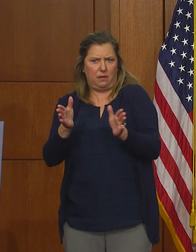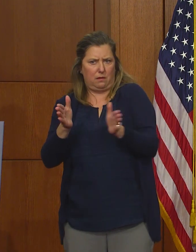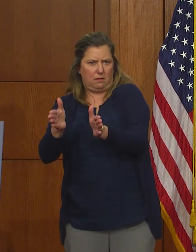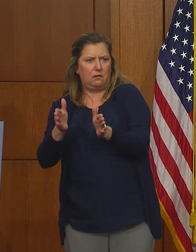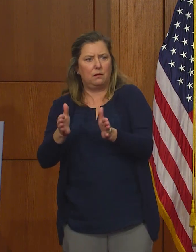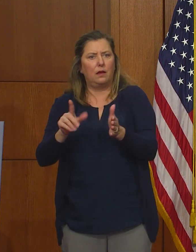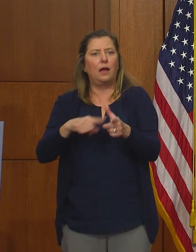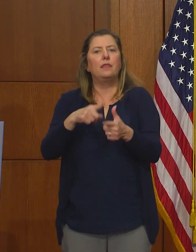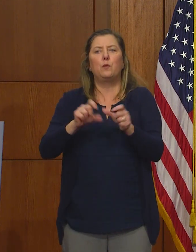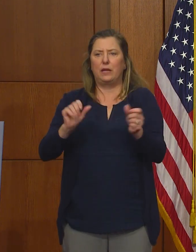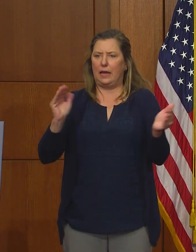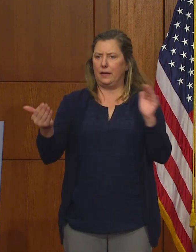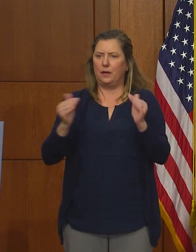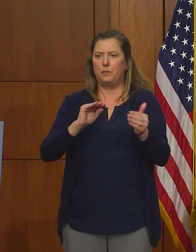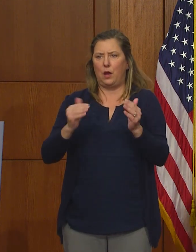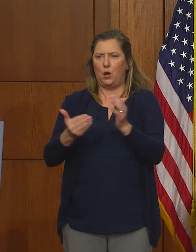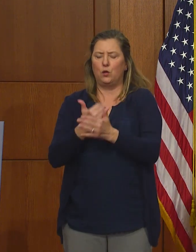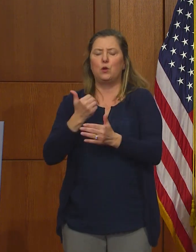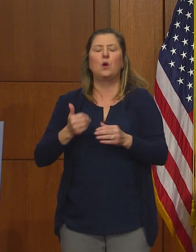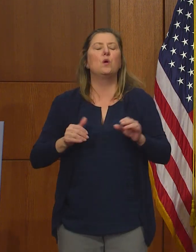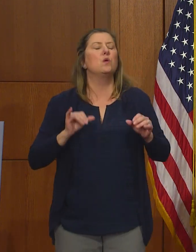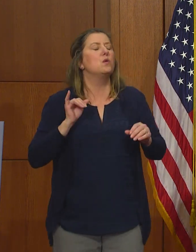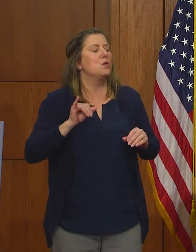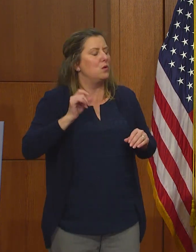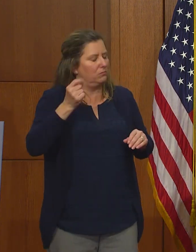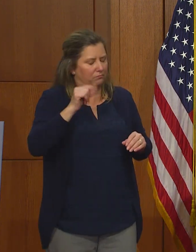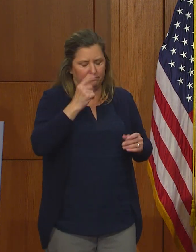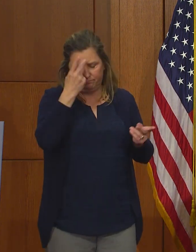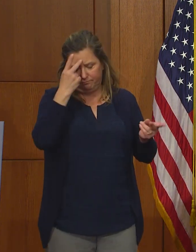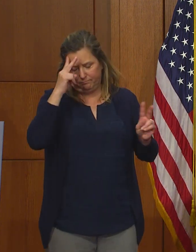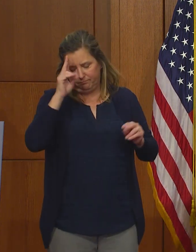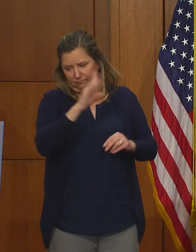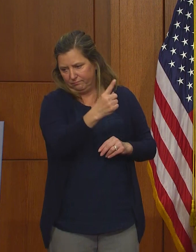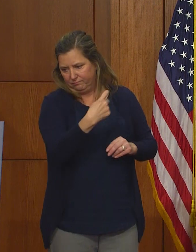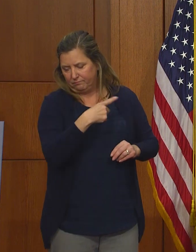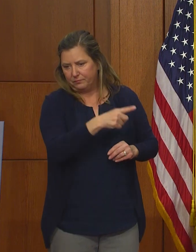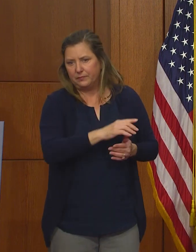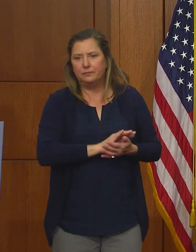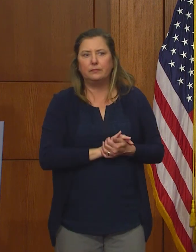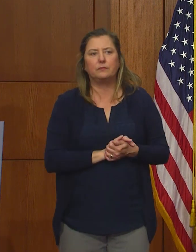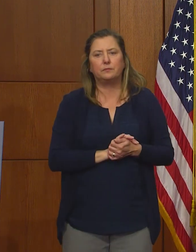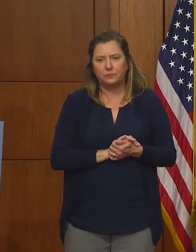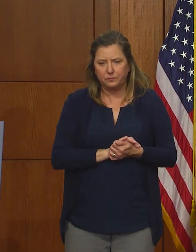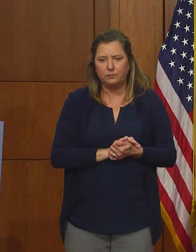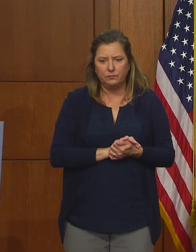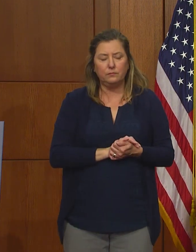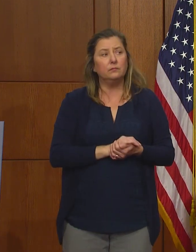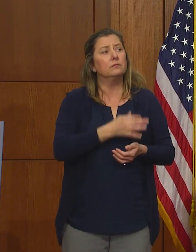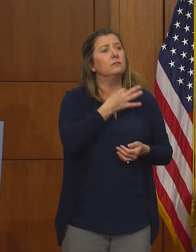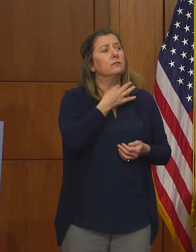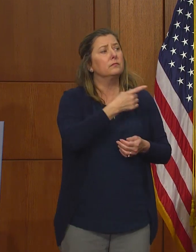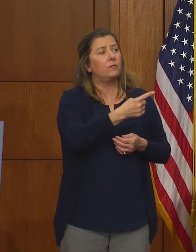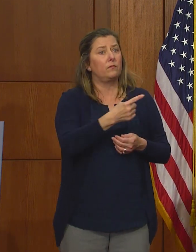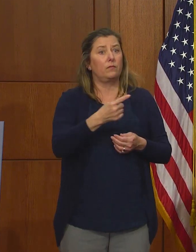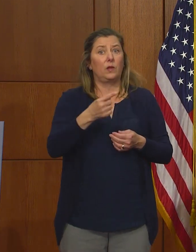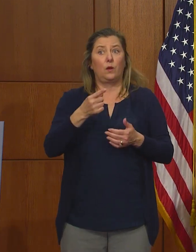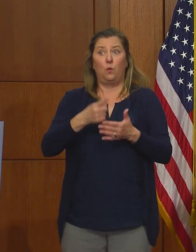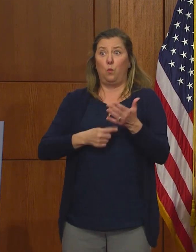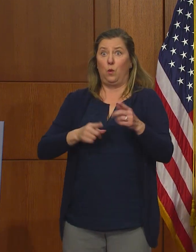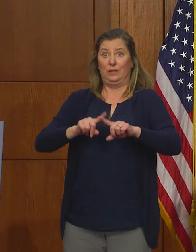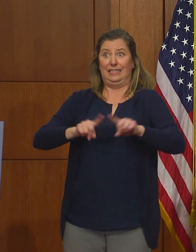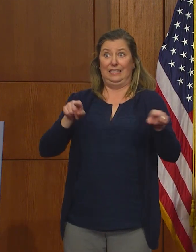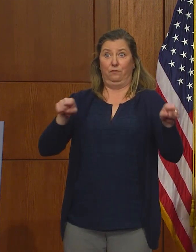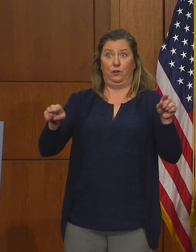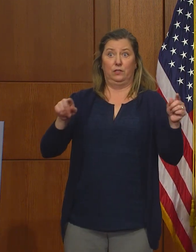of new tests today. Okay, I'm sorry. I misunderstood your question. So what is the difference in methodology and what was